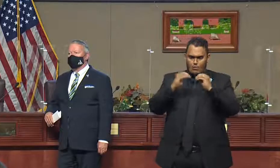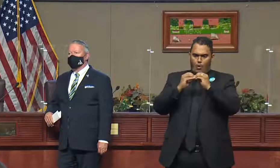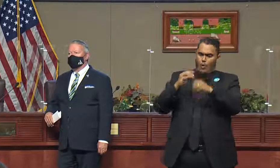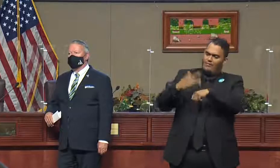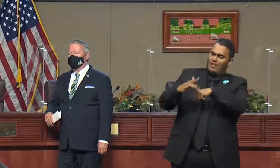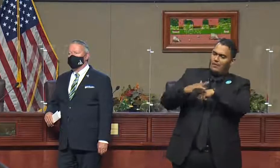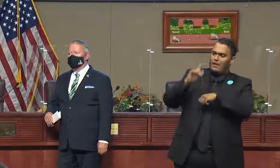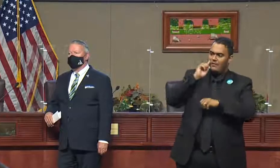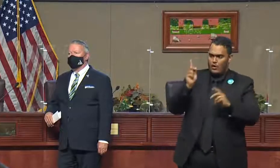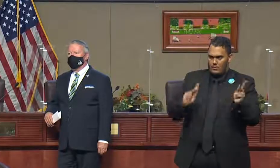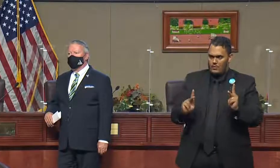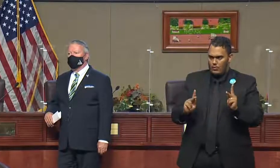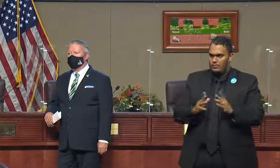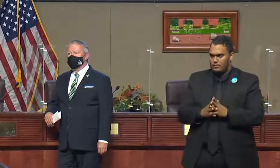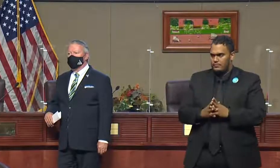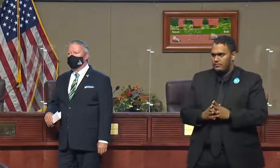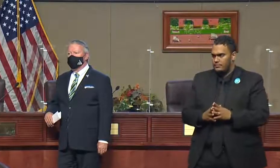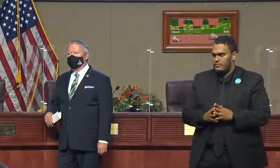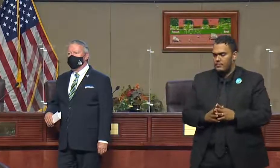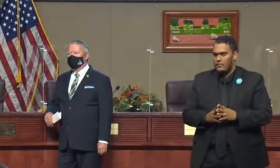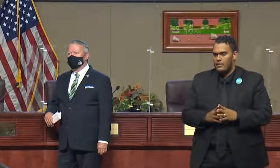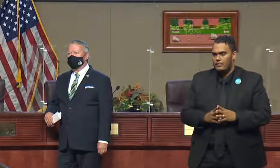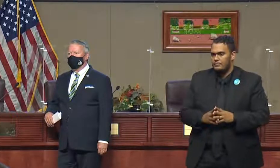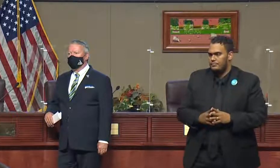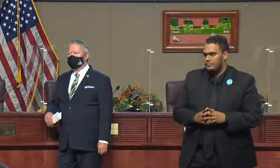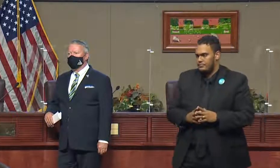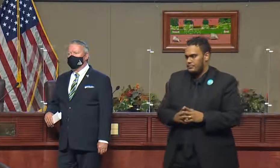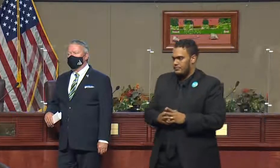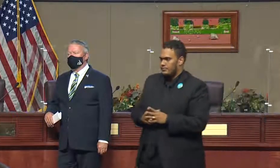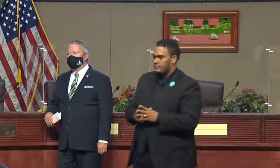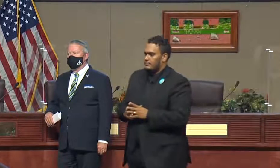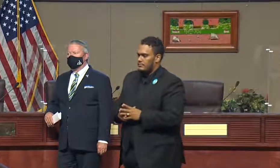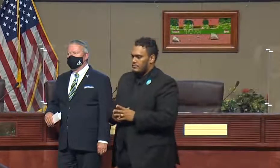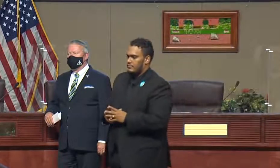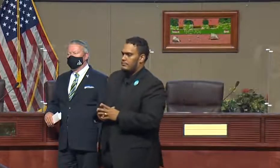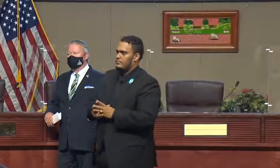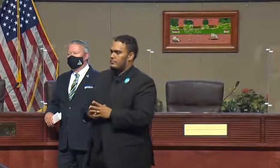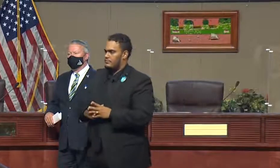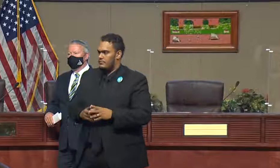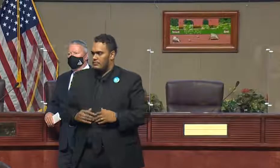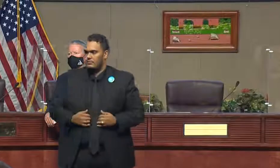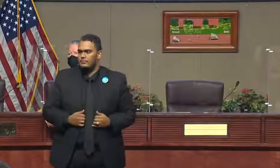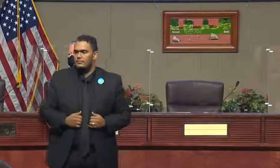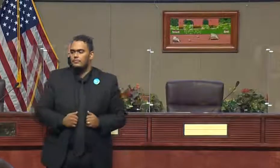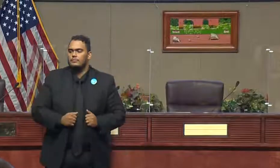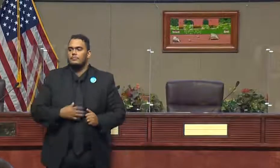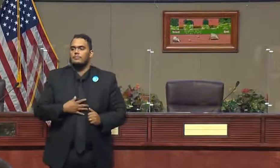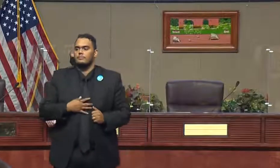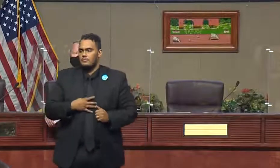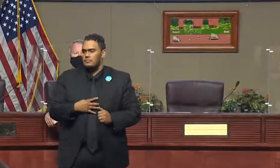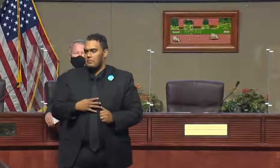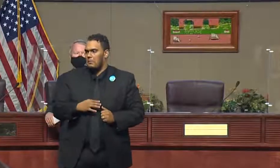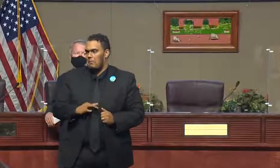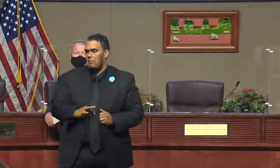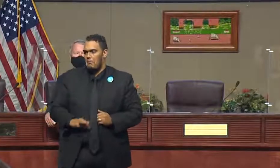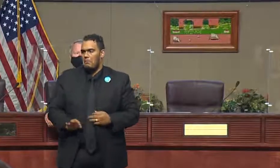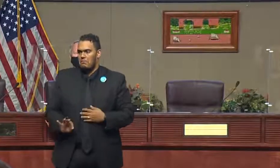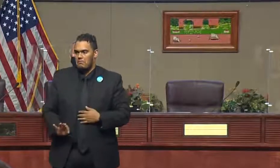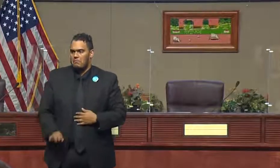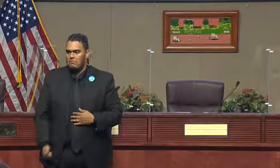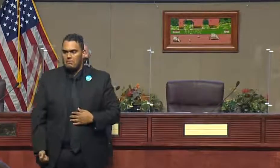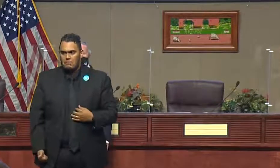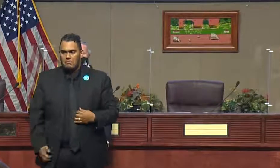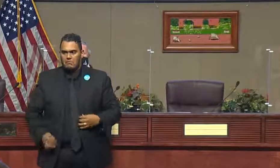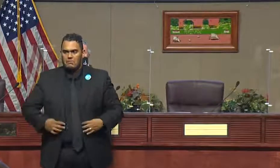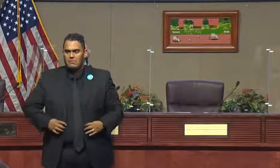Buenas tardes, Alibet Suárez para Telemundo Orlando. Mi pregunta es para el doctor Pino, si nos pudiera decir en este momento cuál es la comunidad más